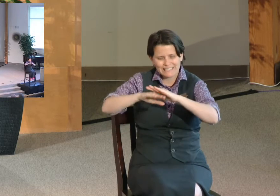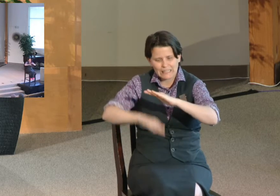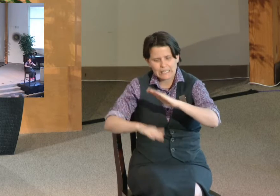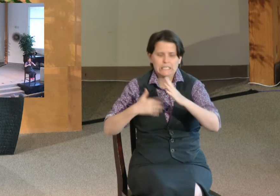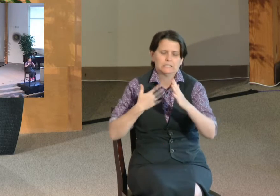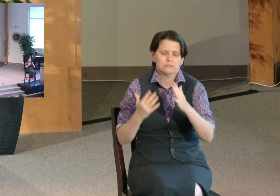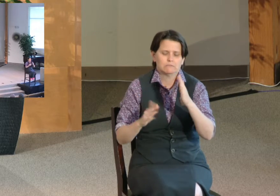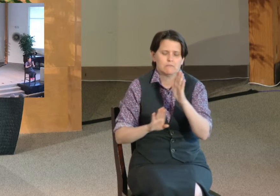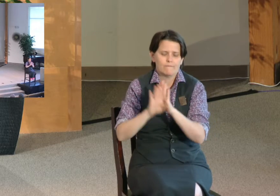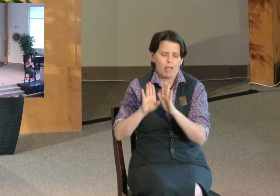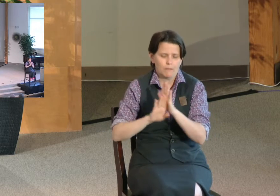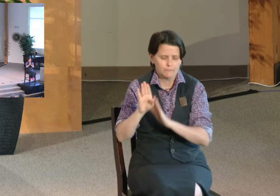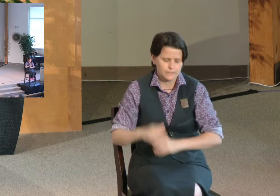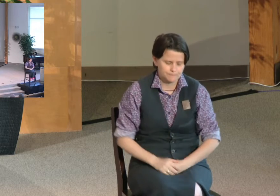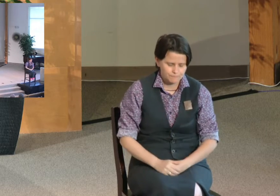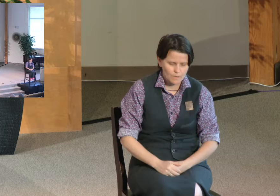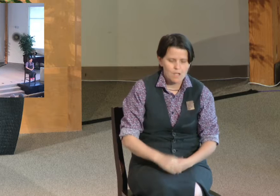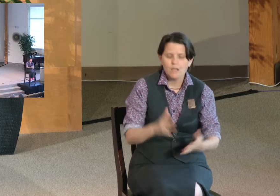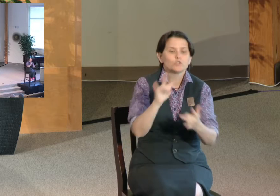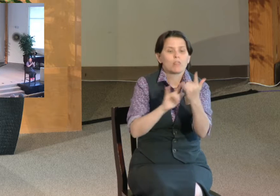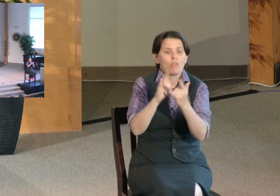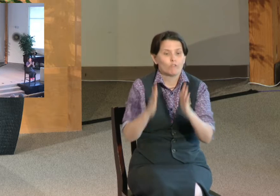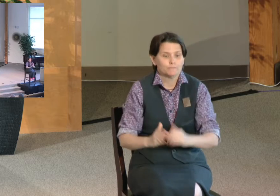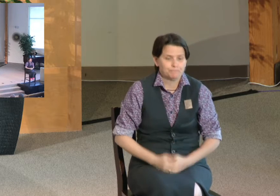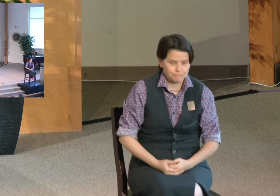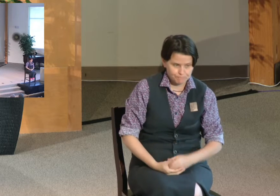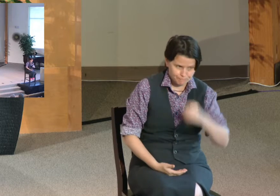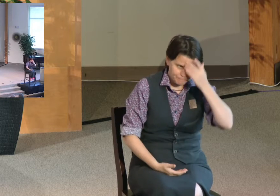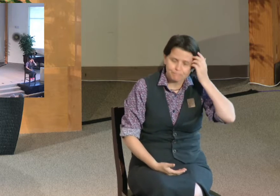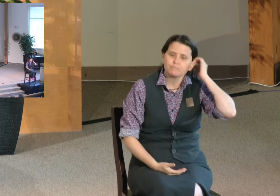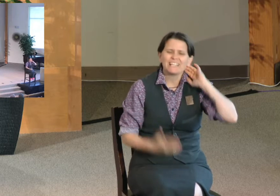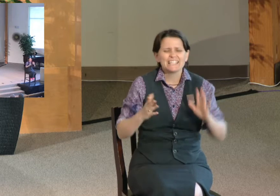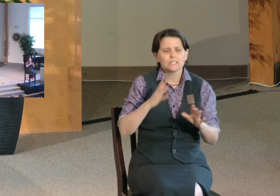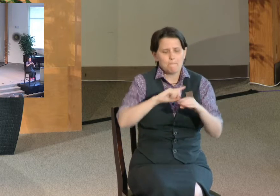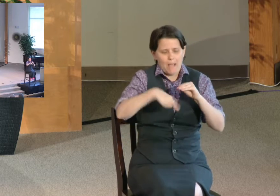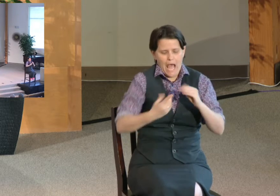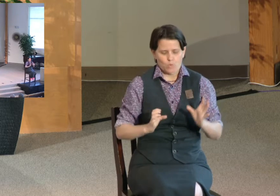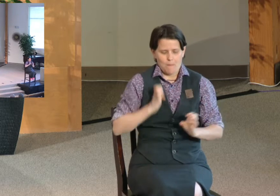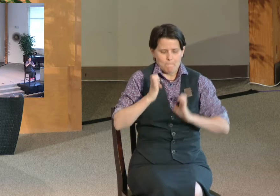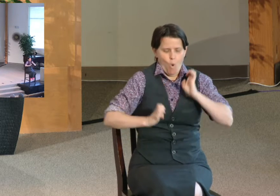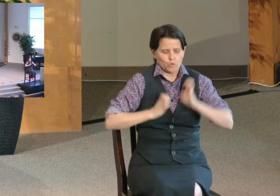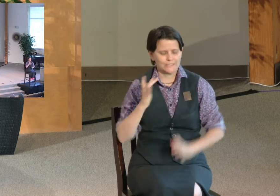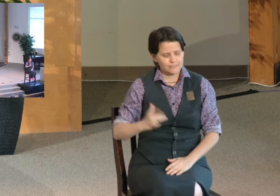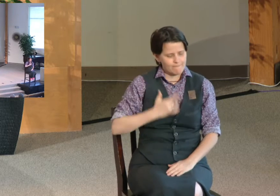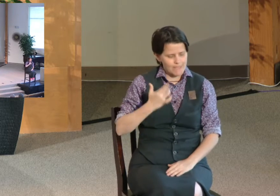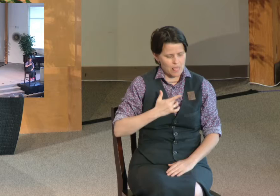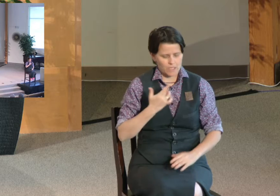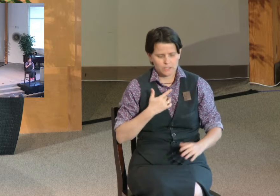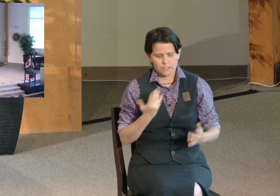emotions, the feelings, the sensuality, and idealism. The lover developed in fullness holds